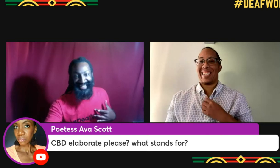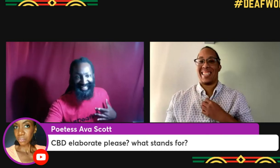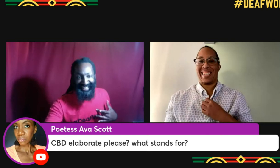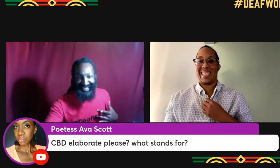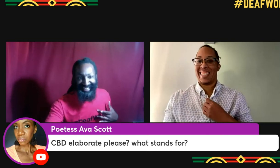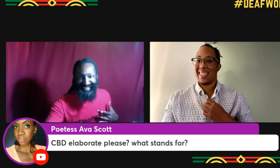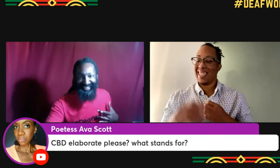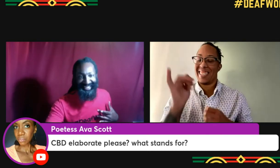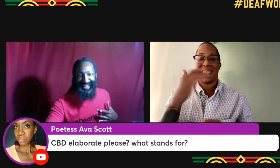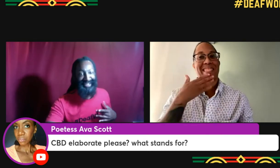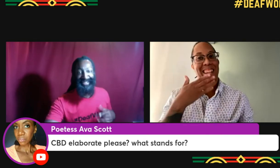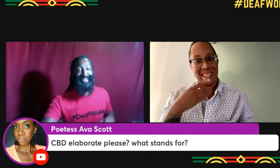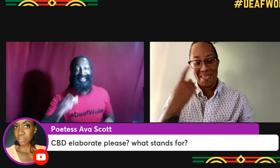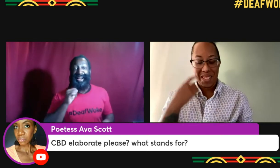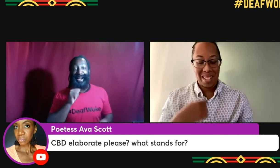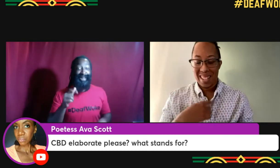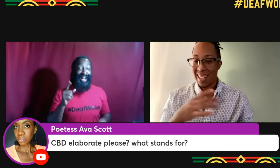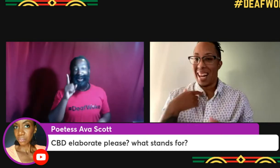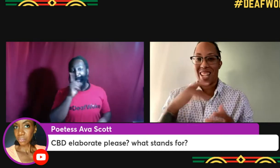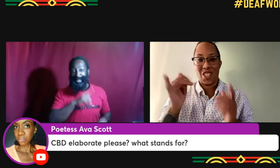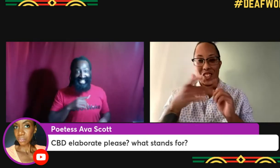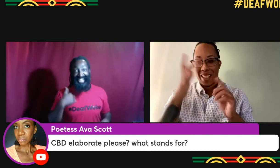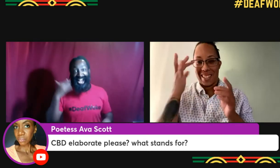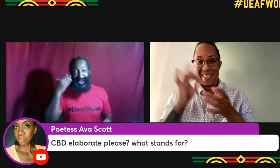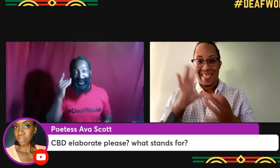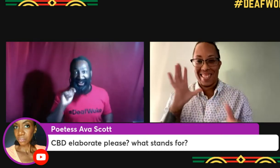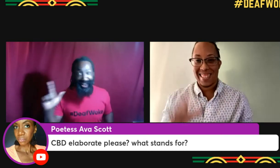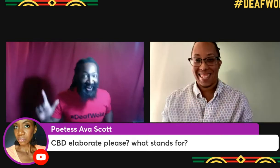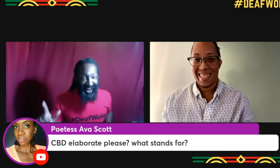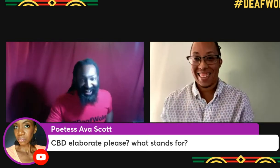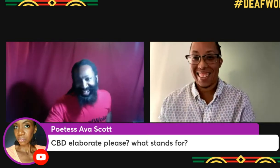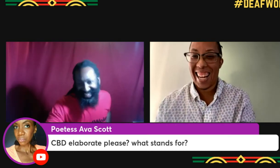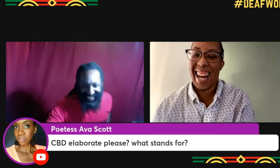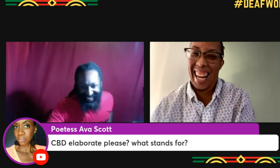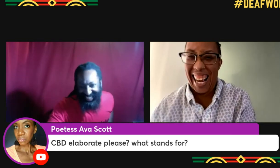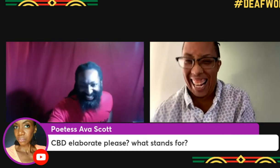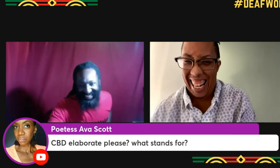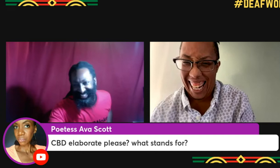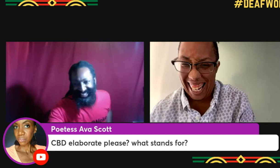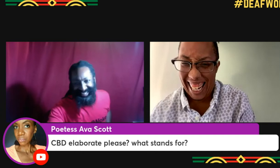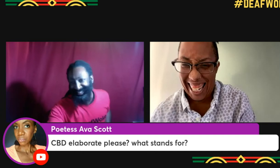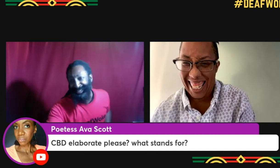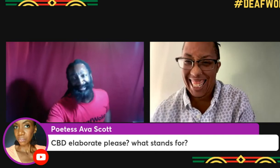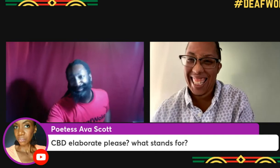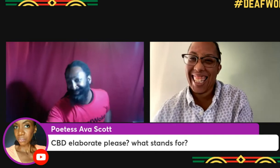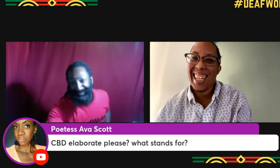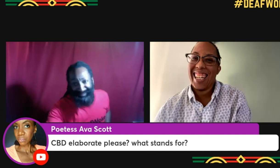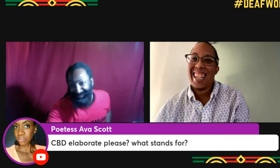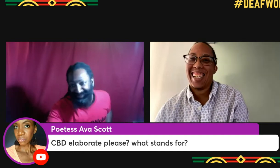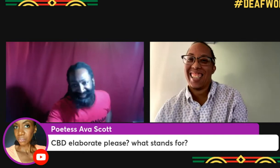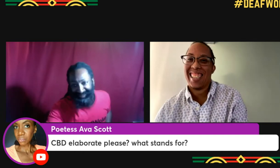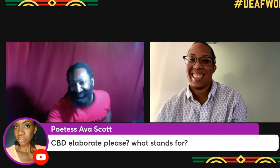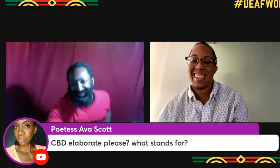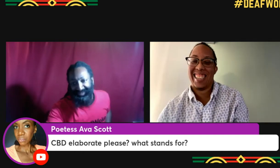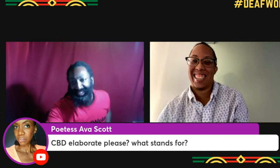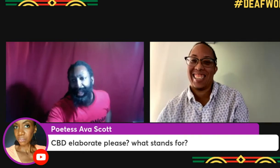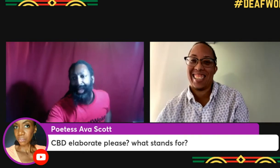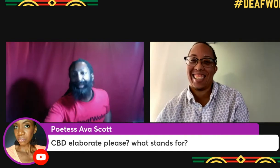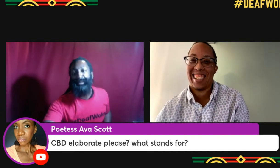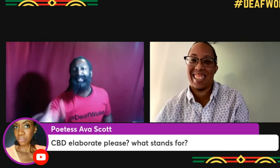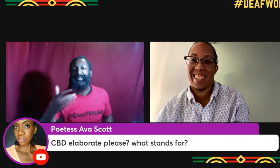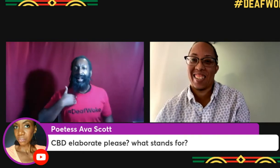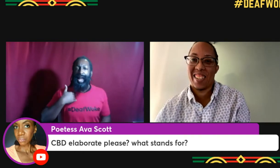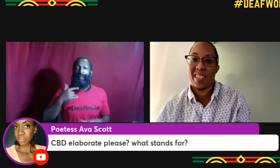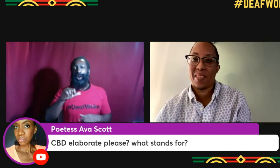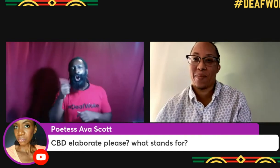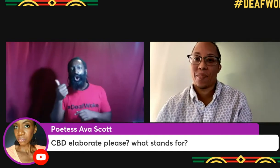full word. I mean, it's a heavy word. You know, I got to research it myself. I don't want to mistake. You know, I don't know at all. Thank you. No, I appreciate